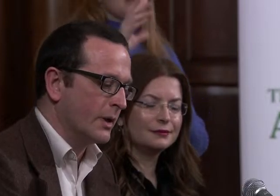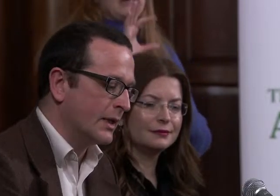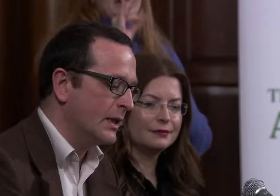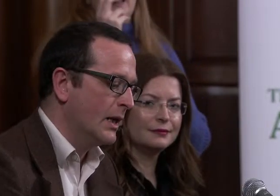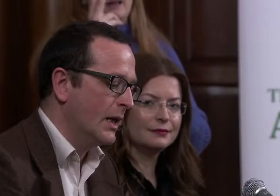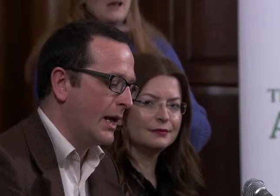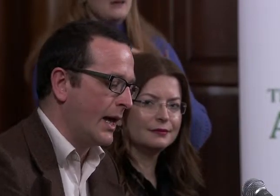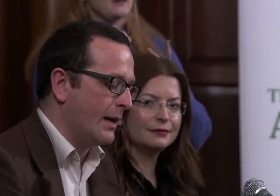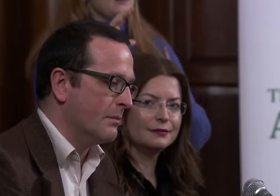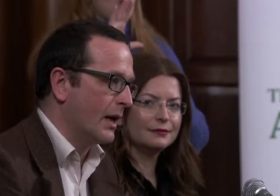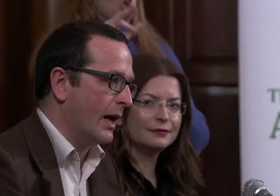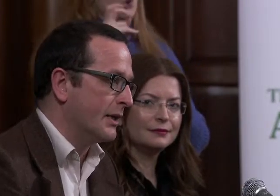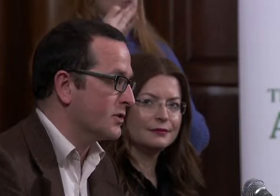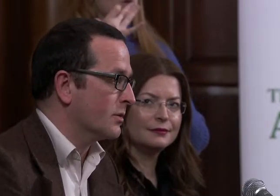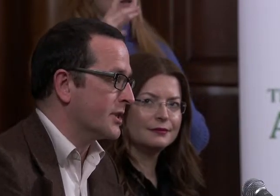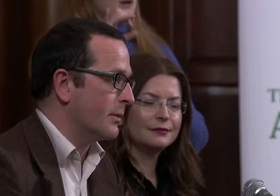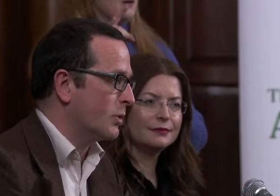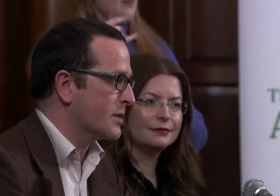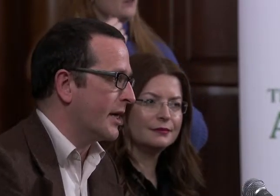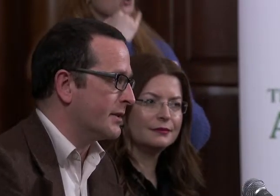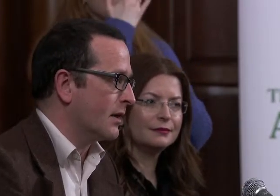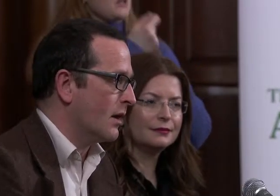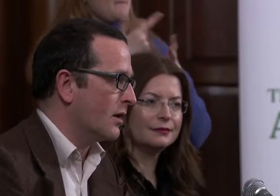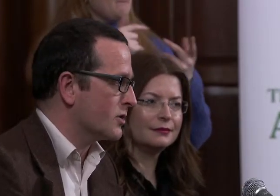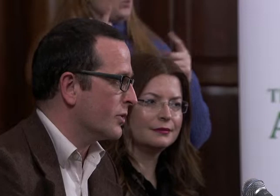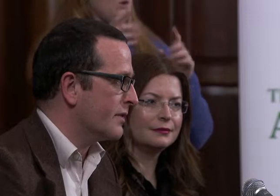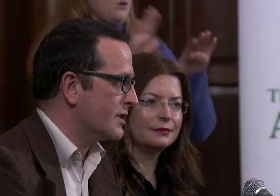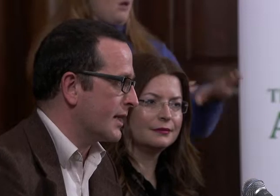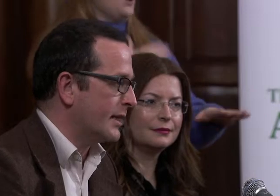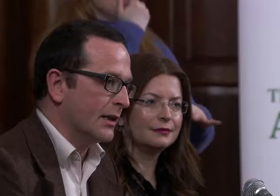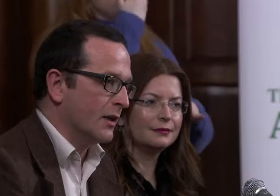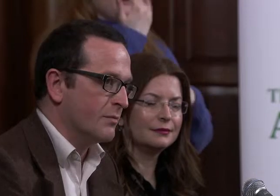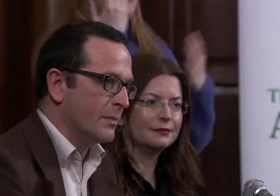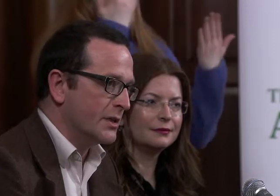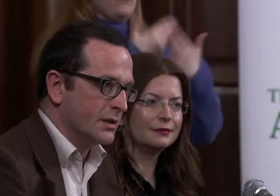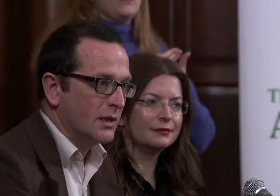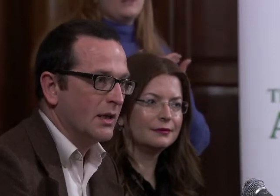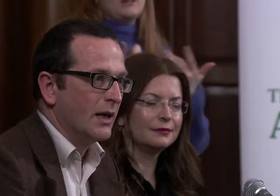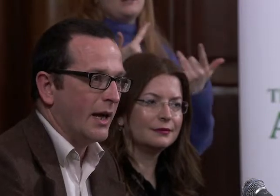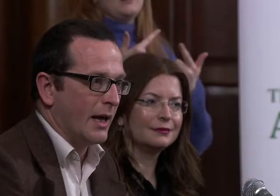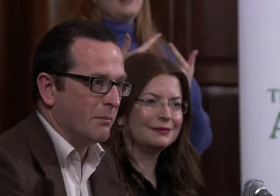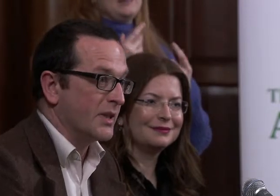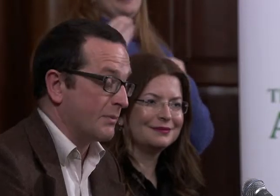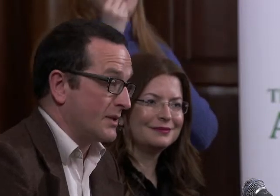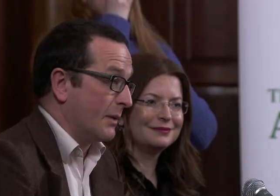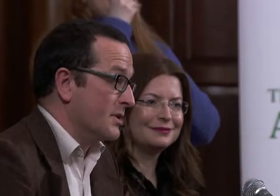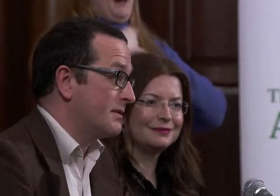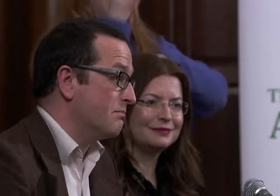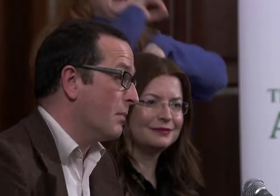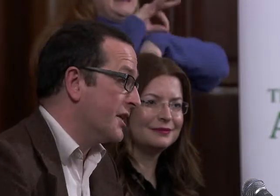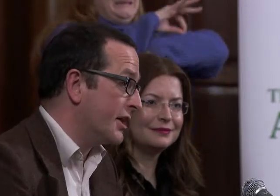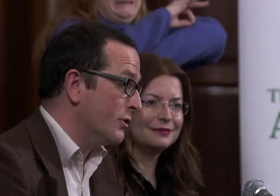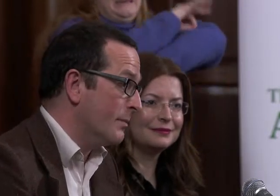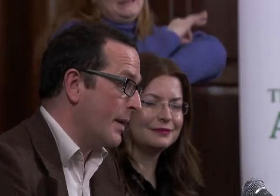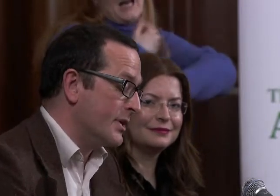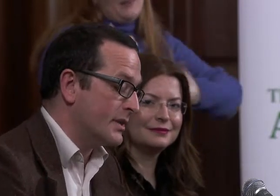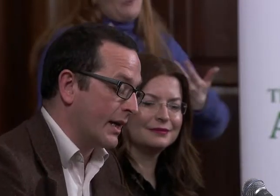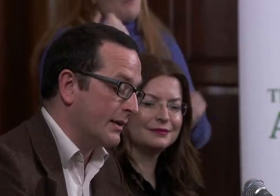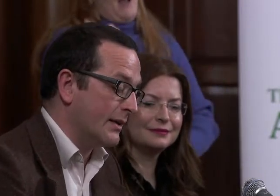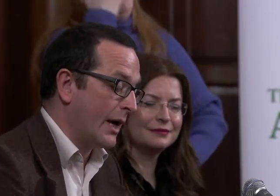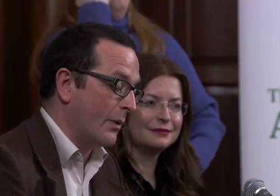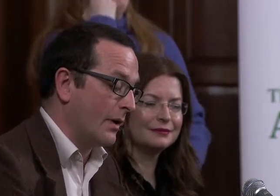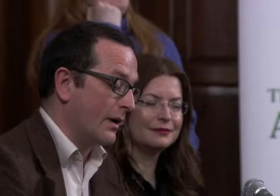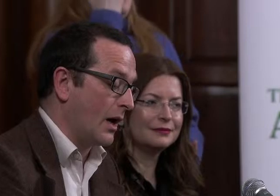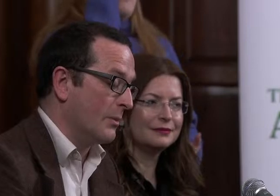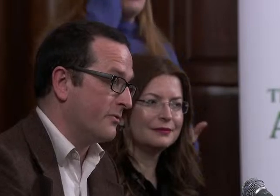towards Lugnaquilla. And in the summertime, we would have spent our long summer evenings getting eaten alive by midges. That was my childhood memories,